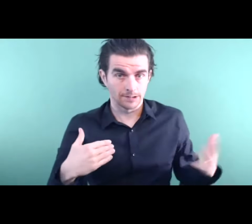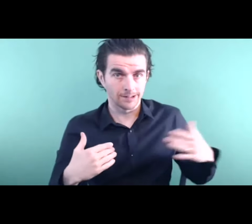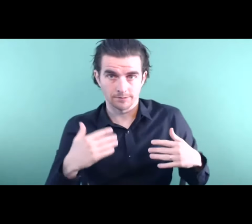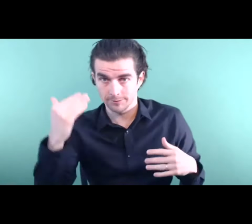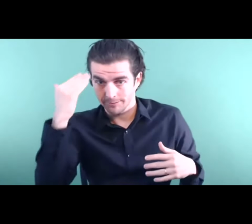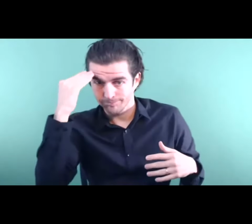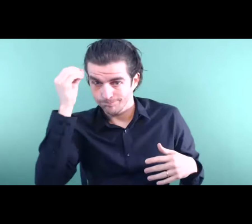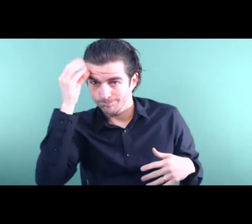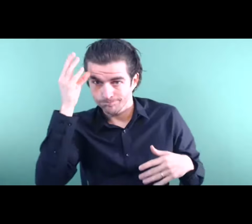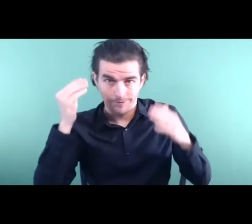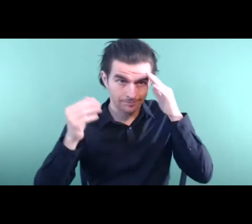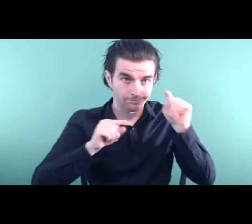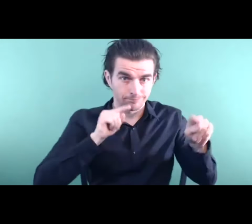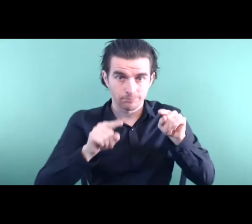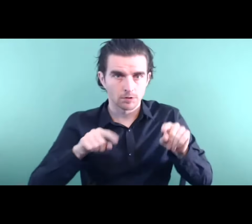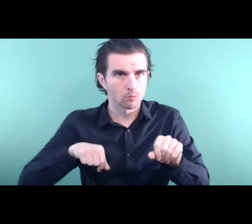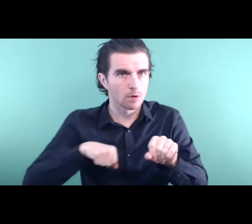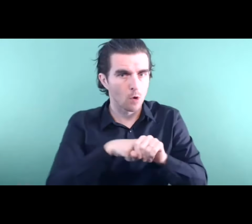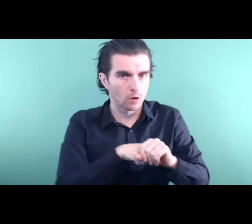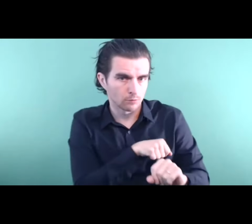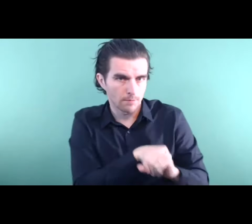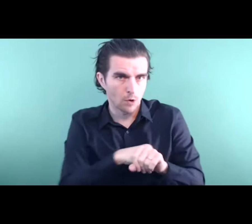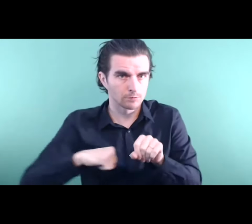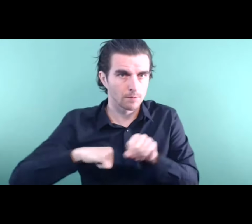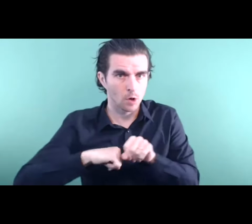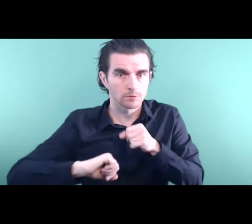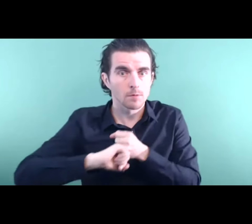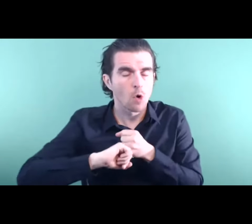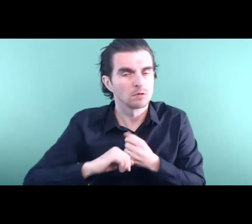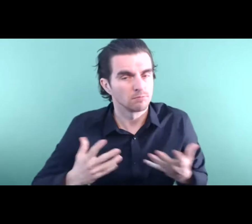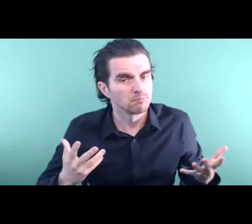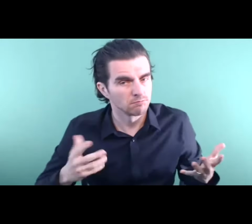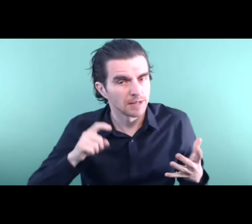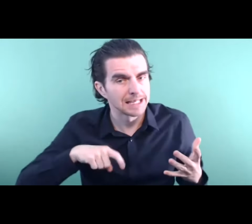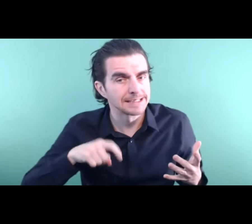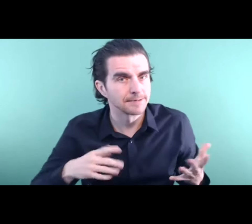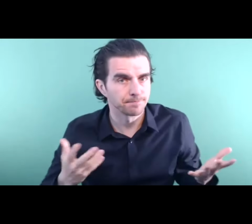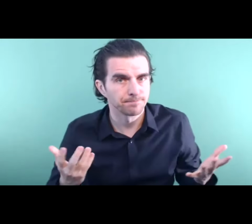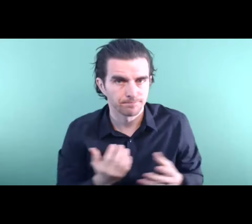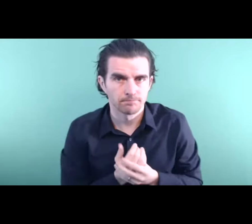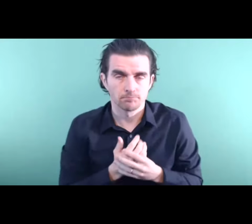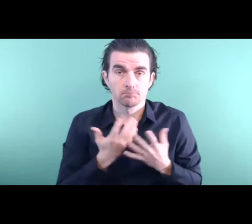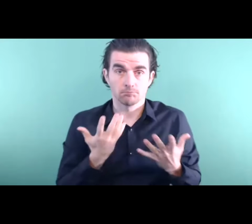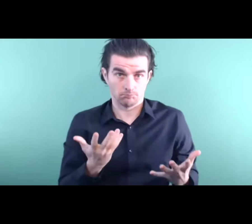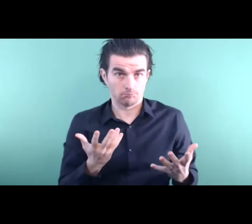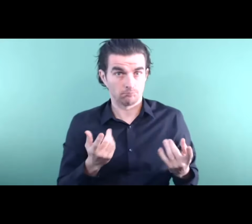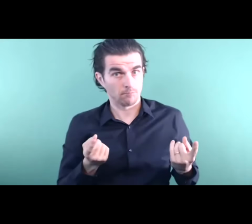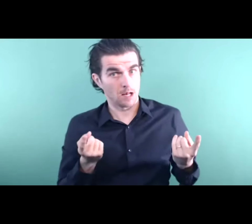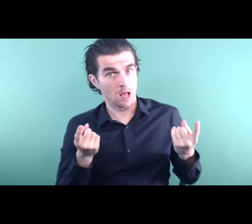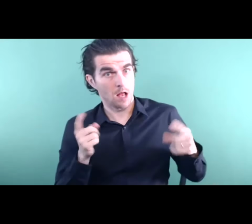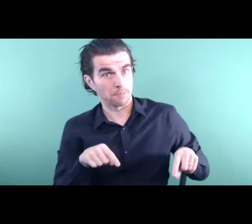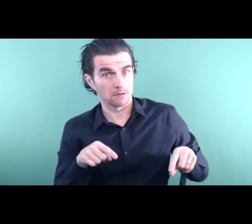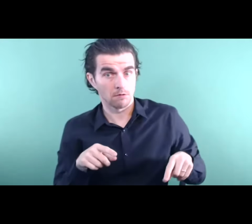in knowledge development and the discussions on human rights. How do we make those connections